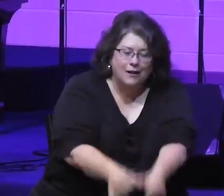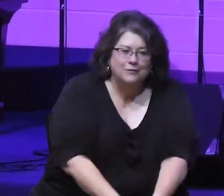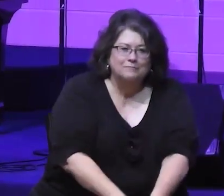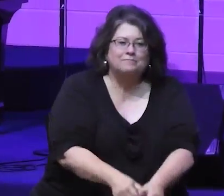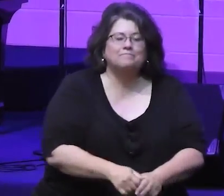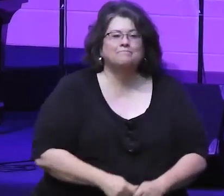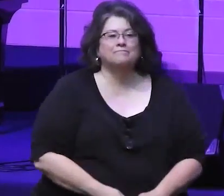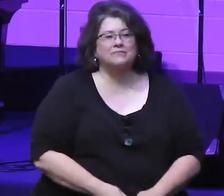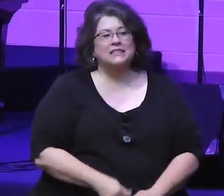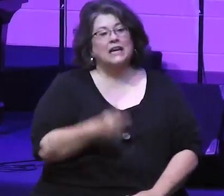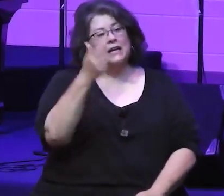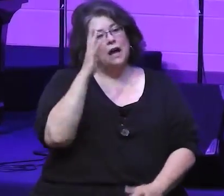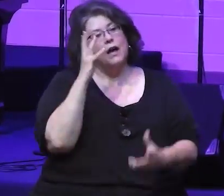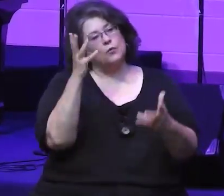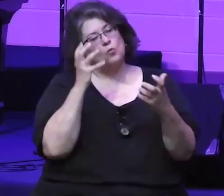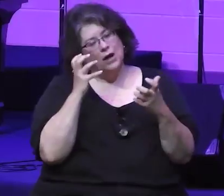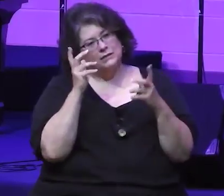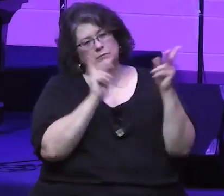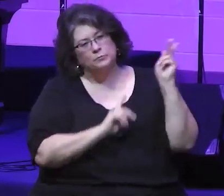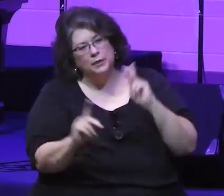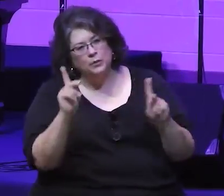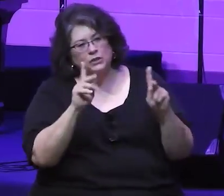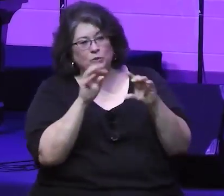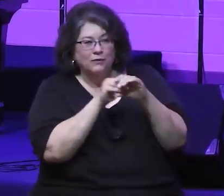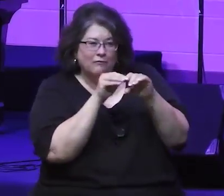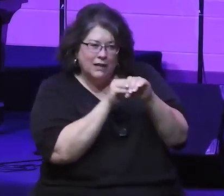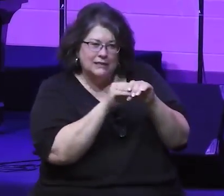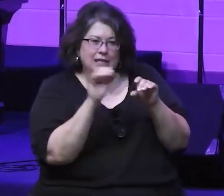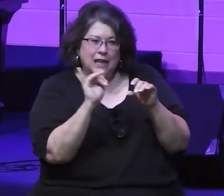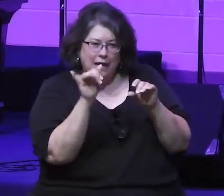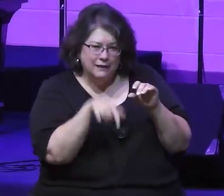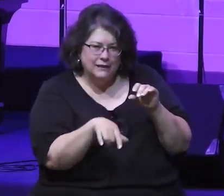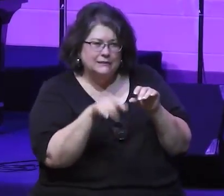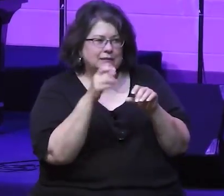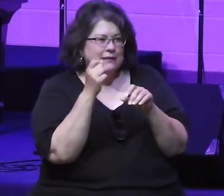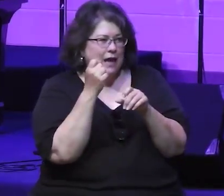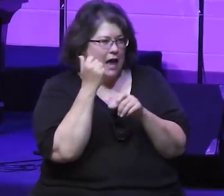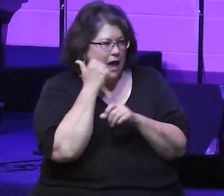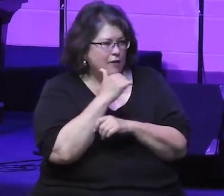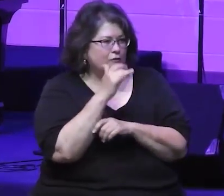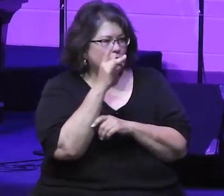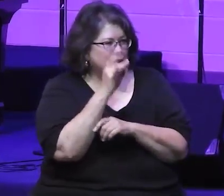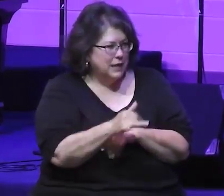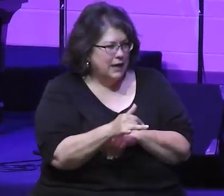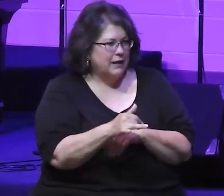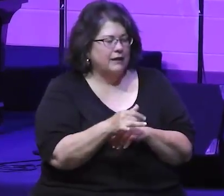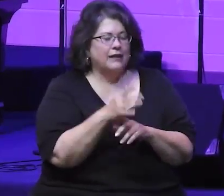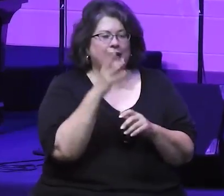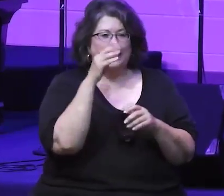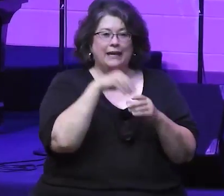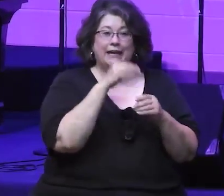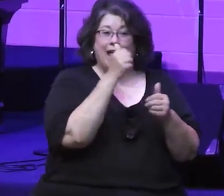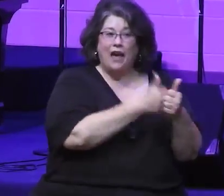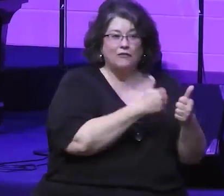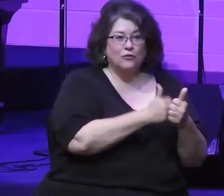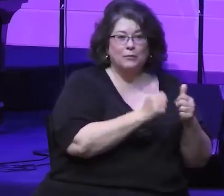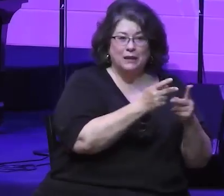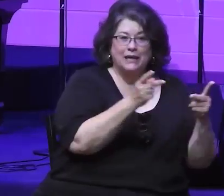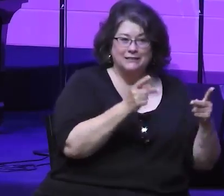I think God's looking for stewards who would invest in this way every day and into every place that they find themselves.